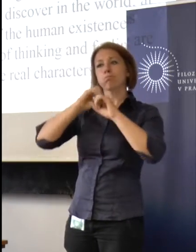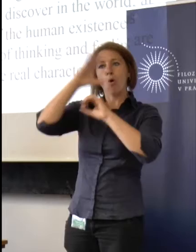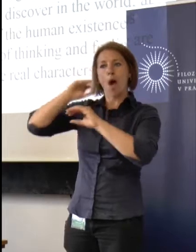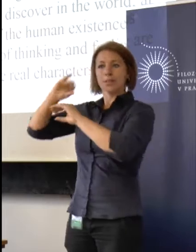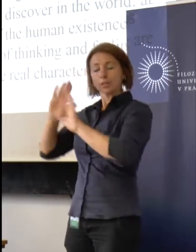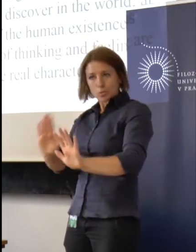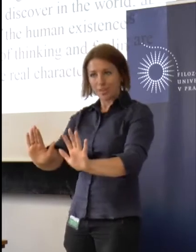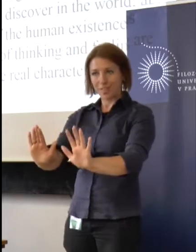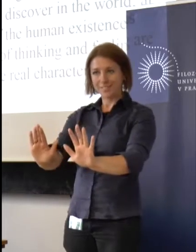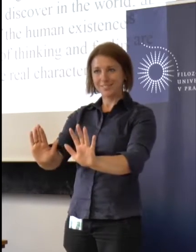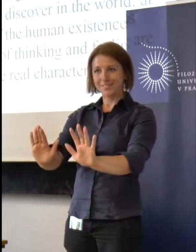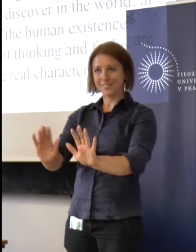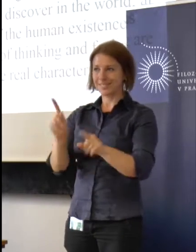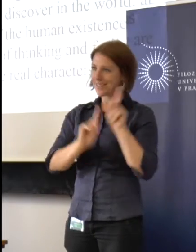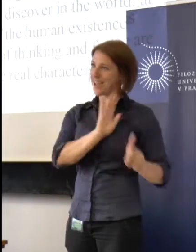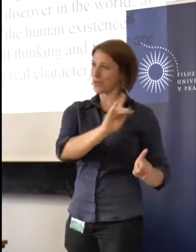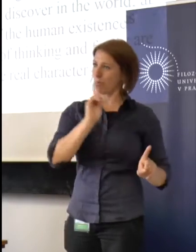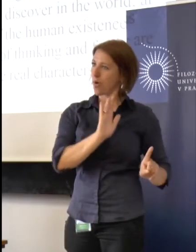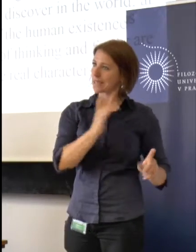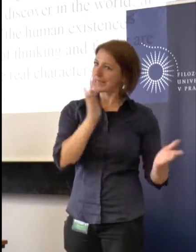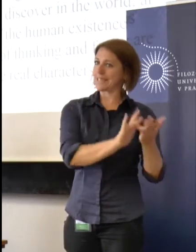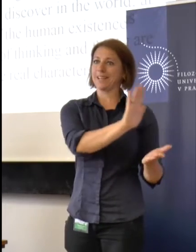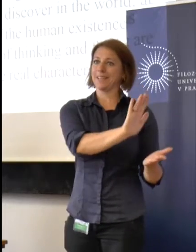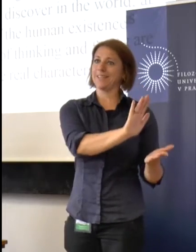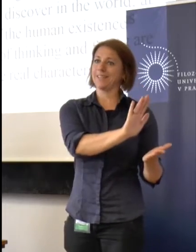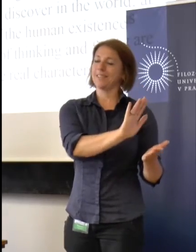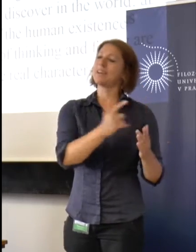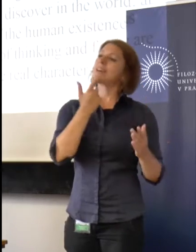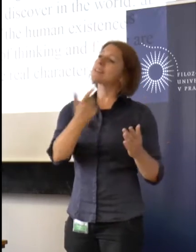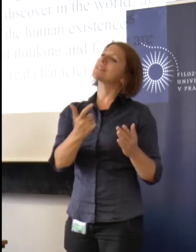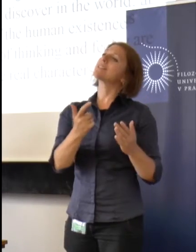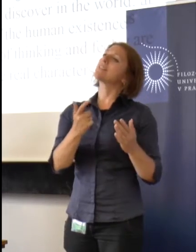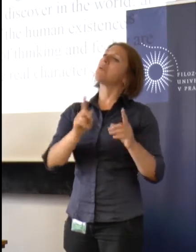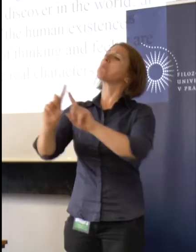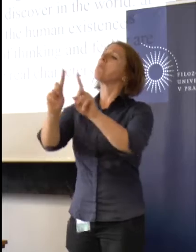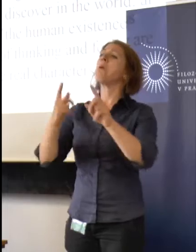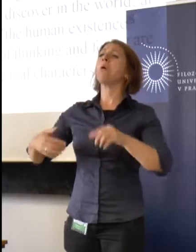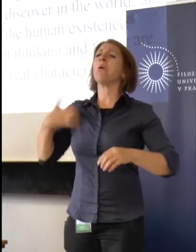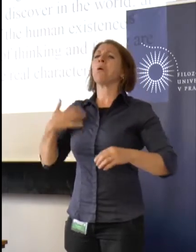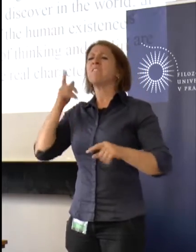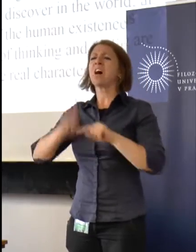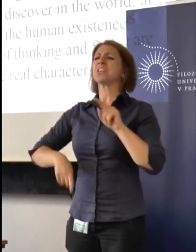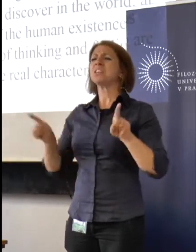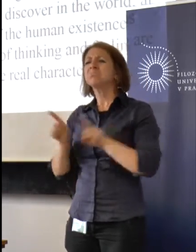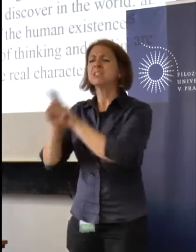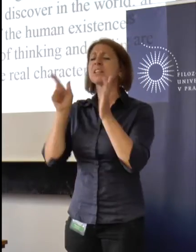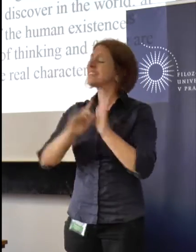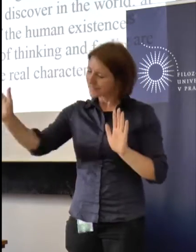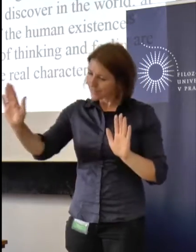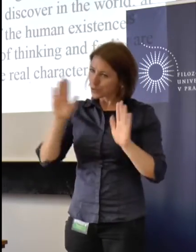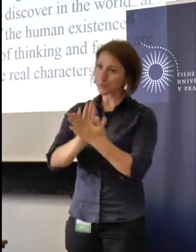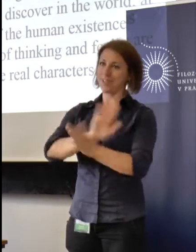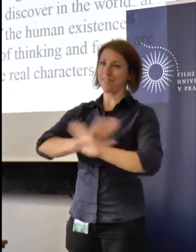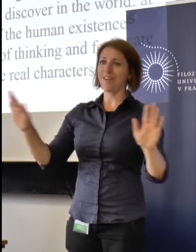this kind of view on variety and diversity. And therefore, die Mannigfaltigkeit der Sprachen, the variety of languages,